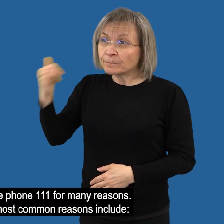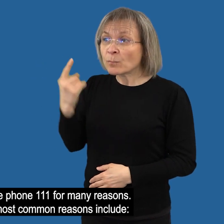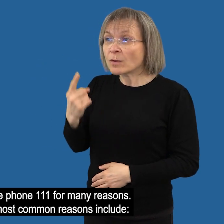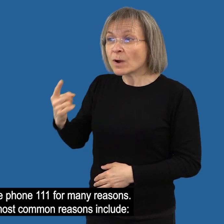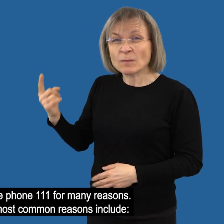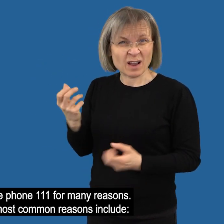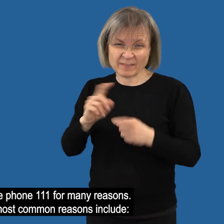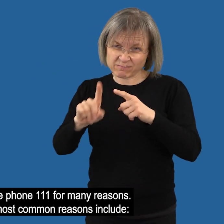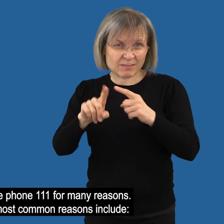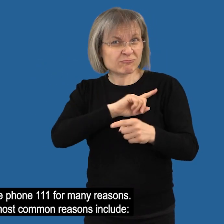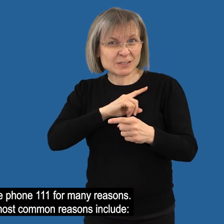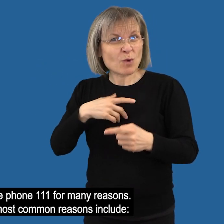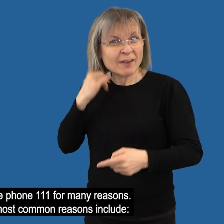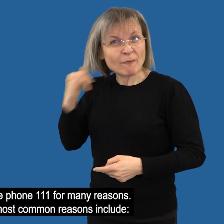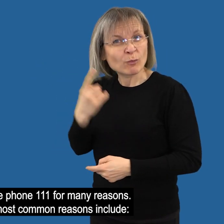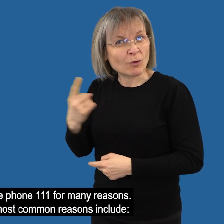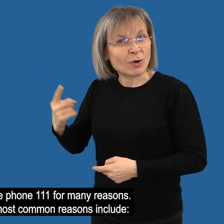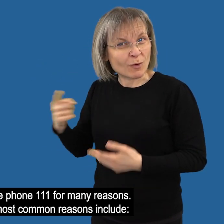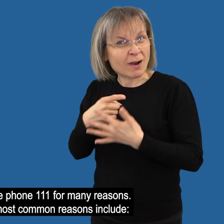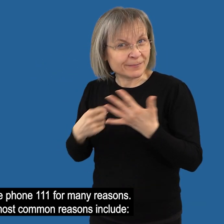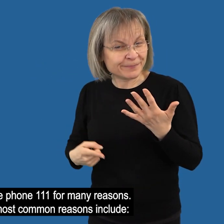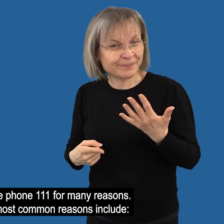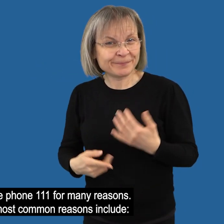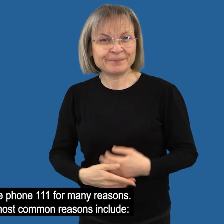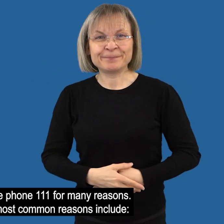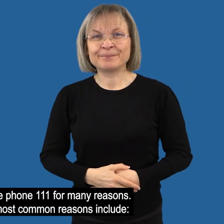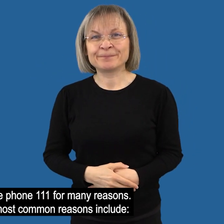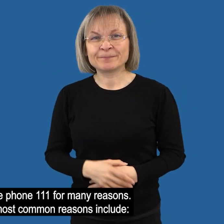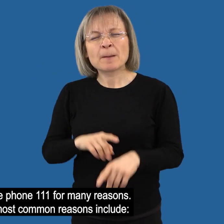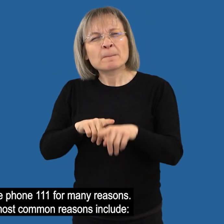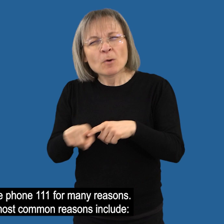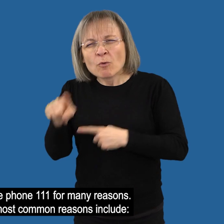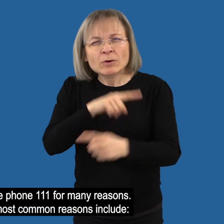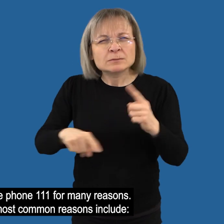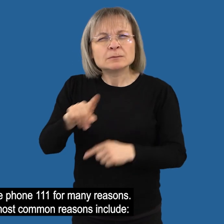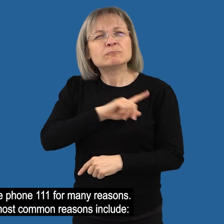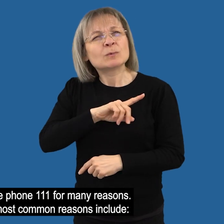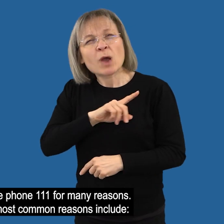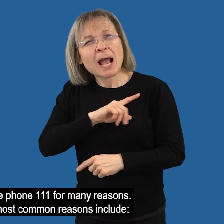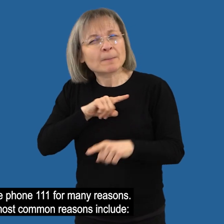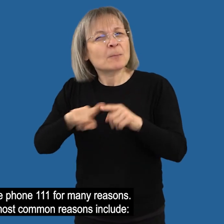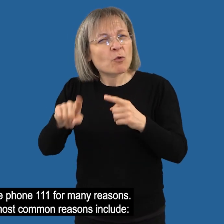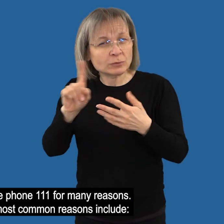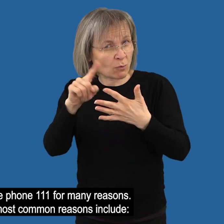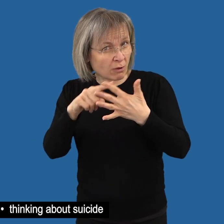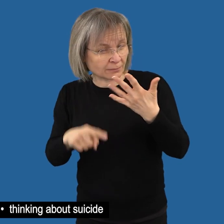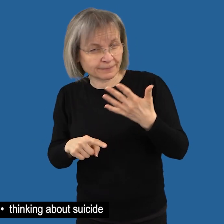People phone 111 for many reasons. The most common reasons include